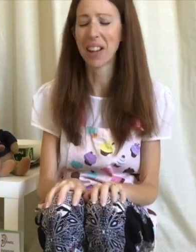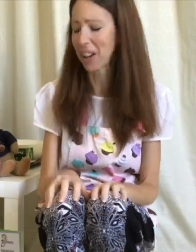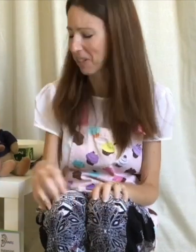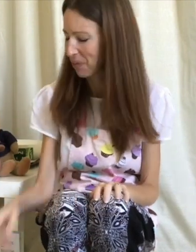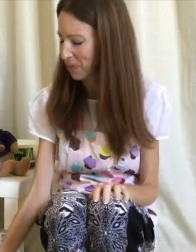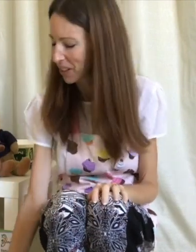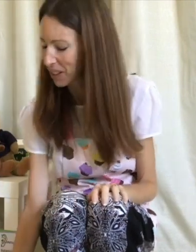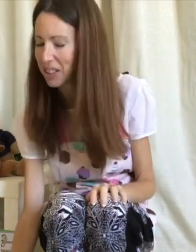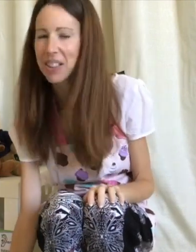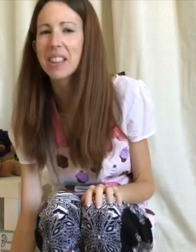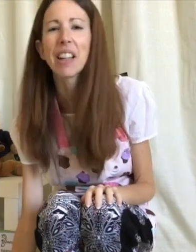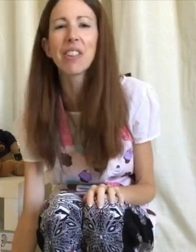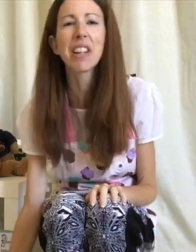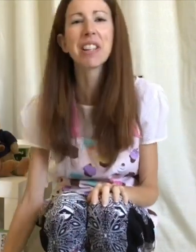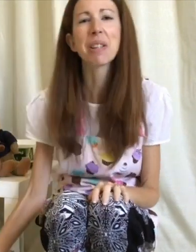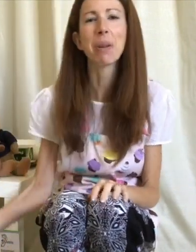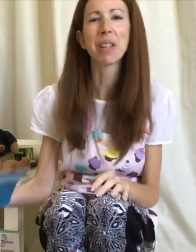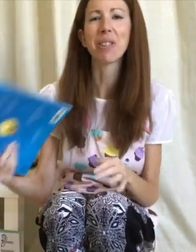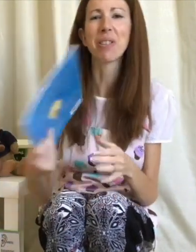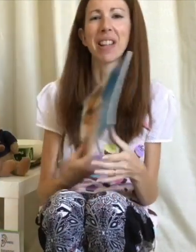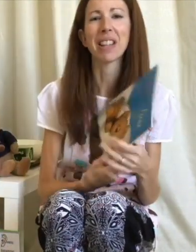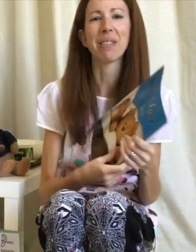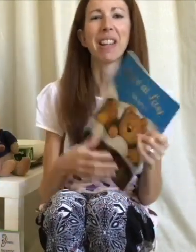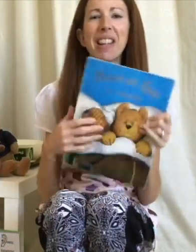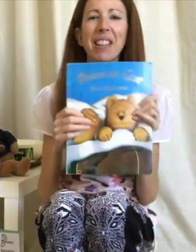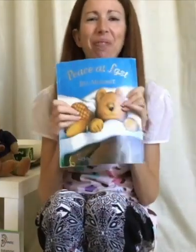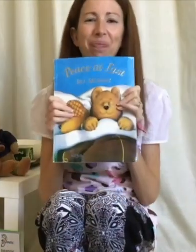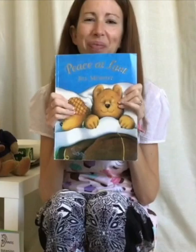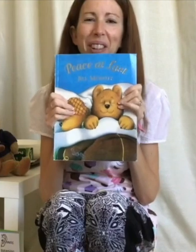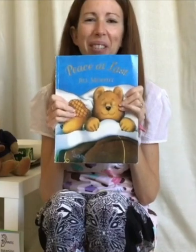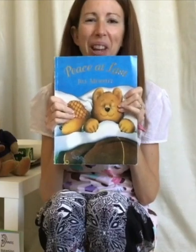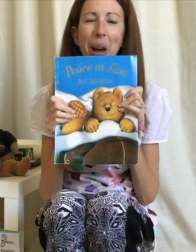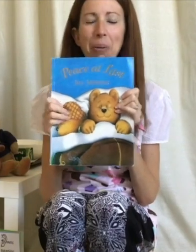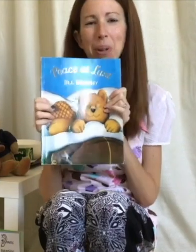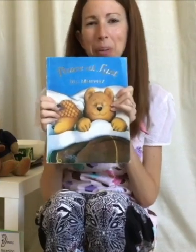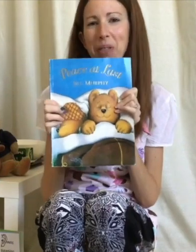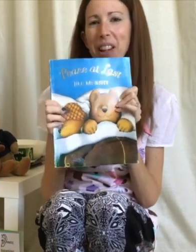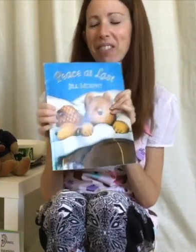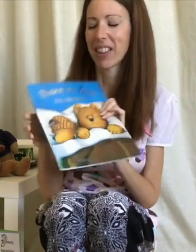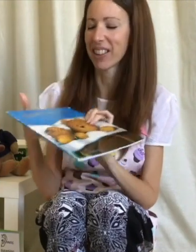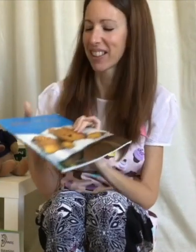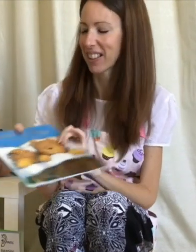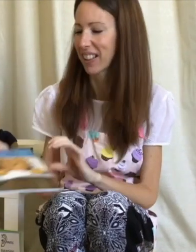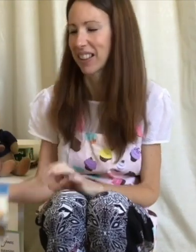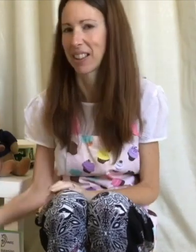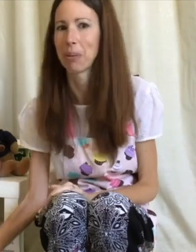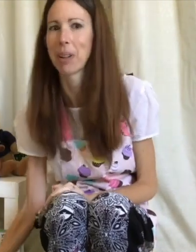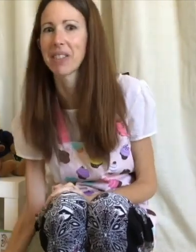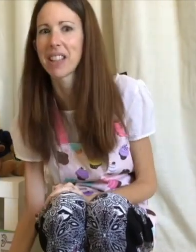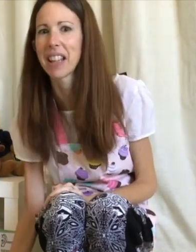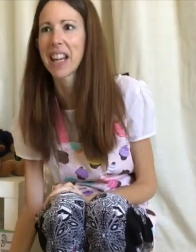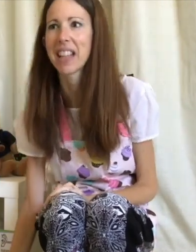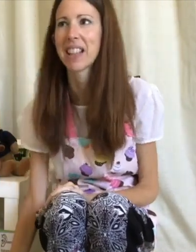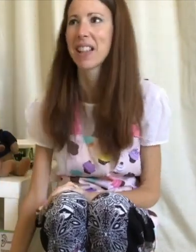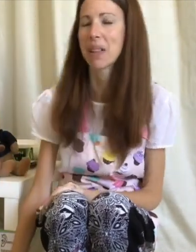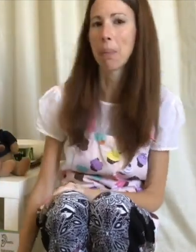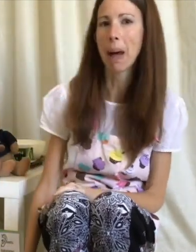too. If you listened to my story this week, here we go, one of my favourites, you might have seen some